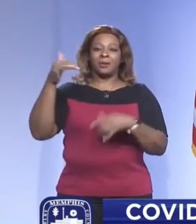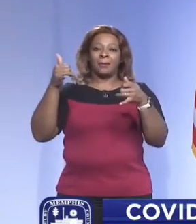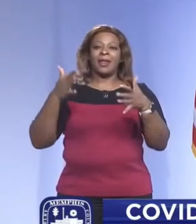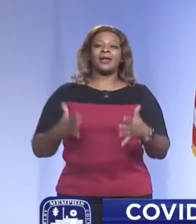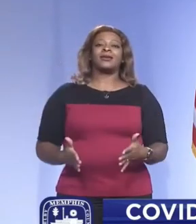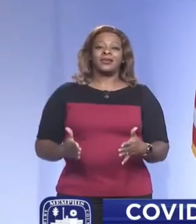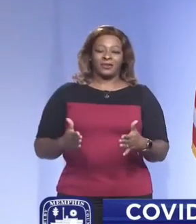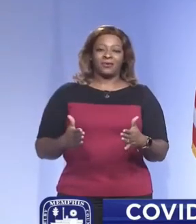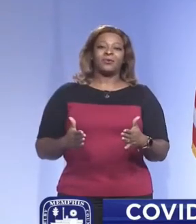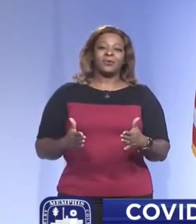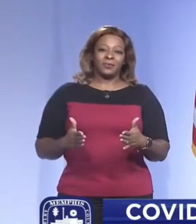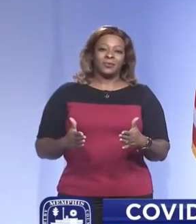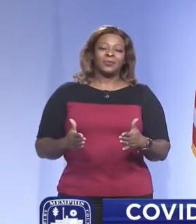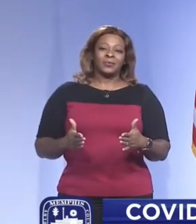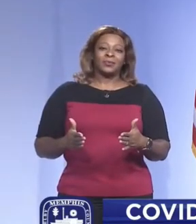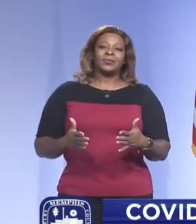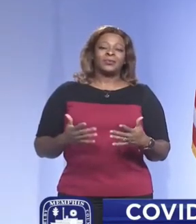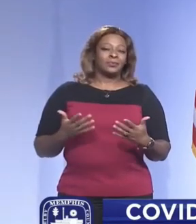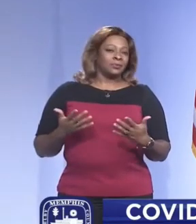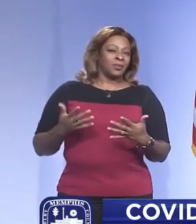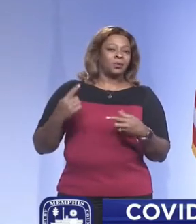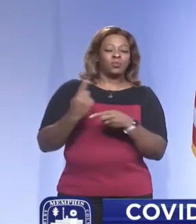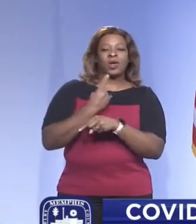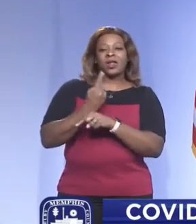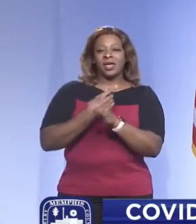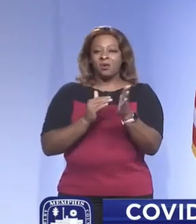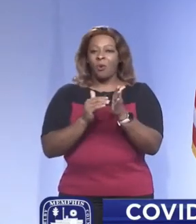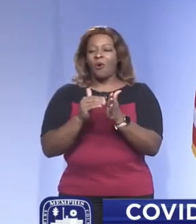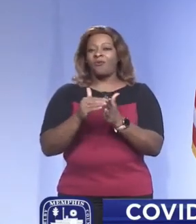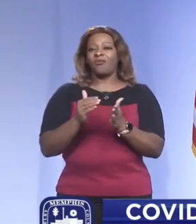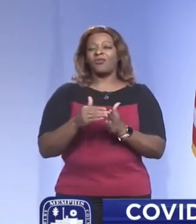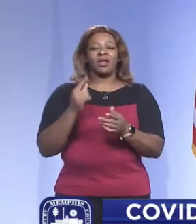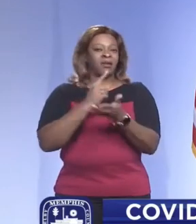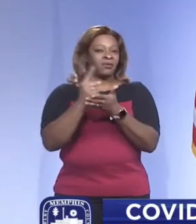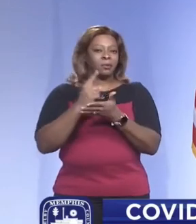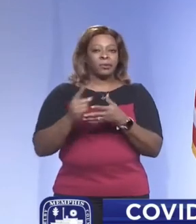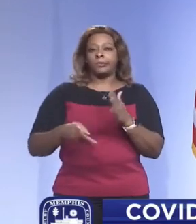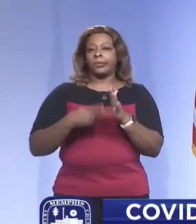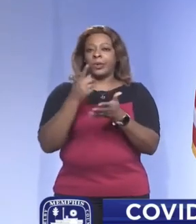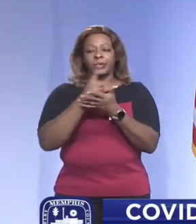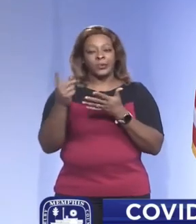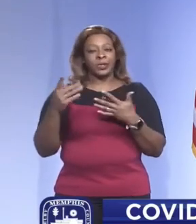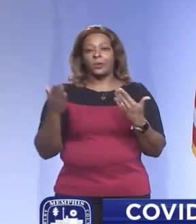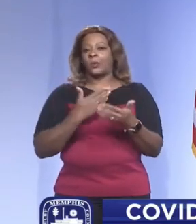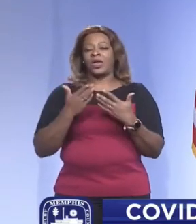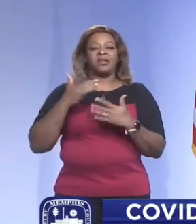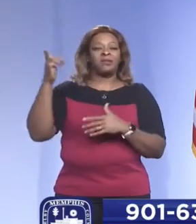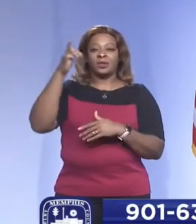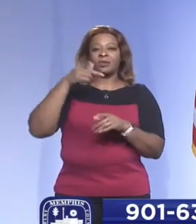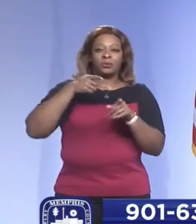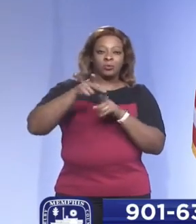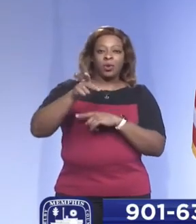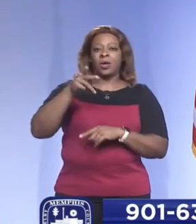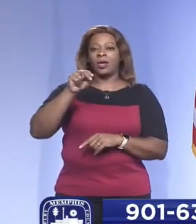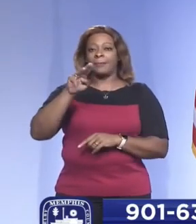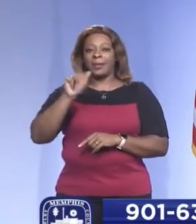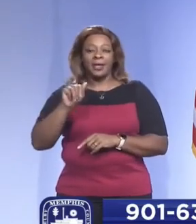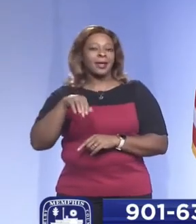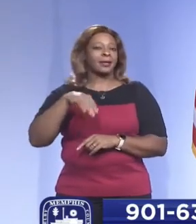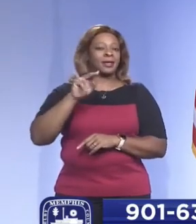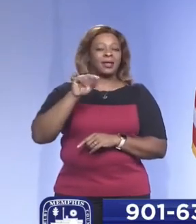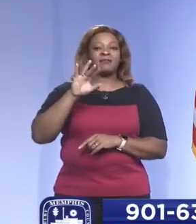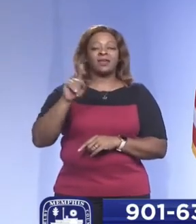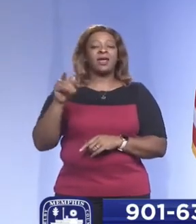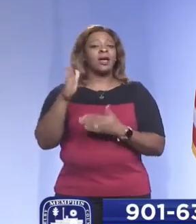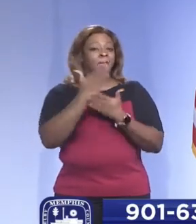players on a regular basis, weekly, twice weekly, what have you. Some of the colleges may